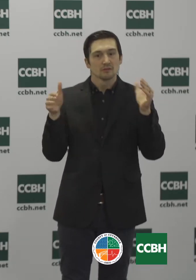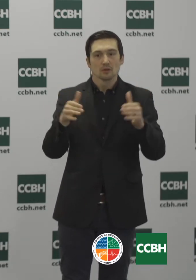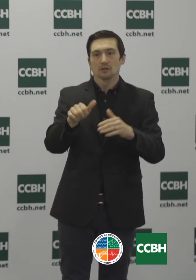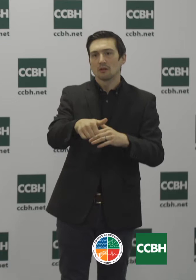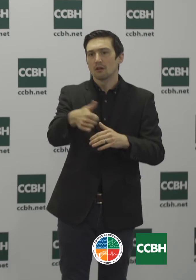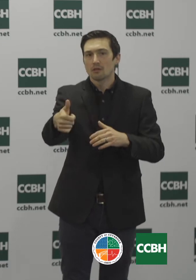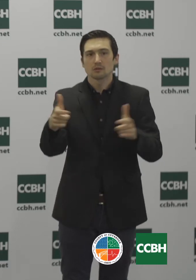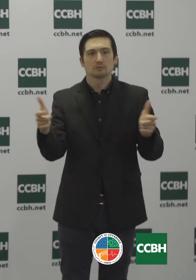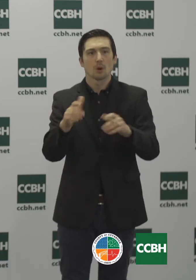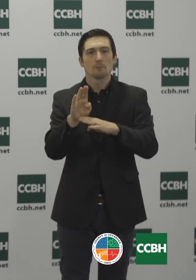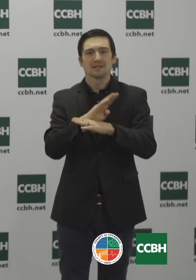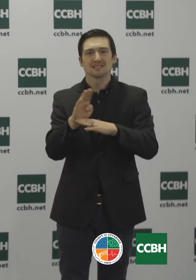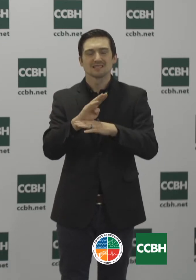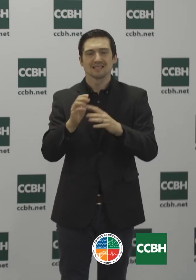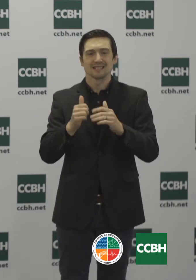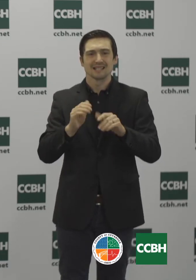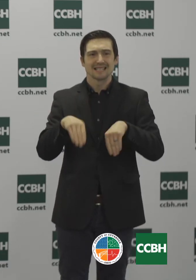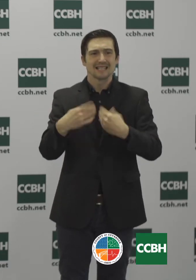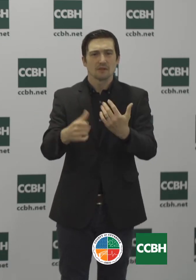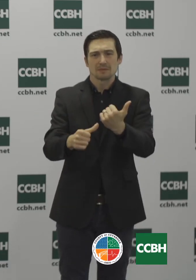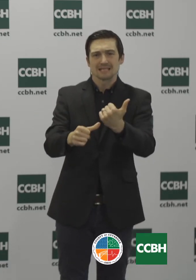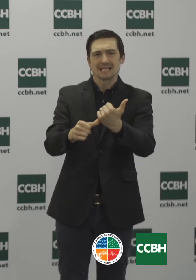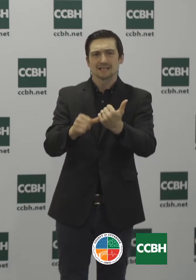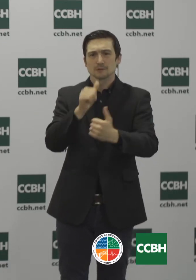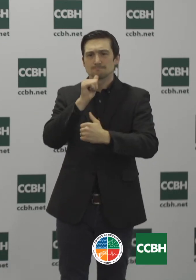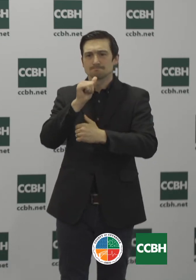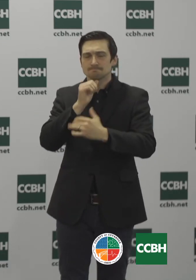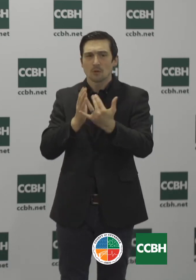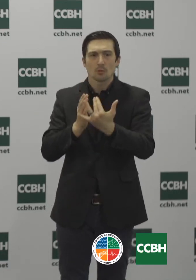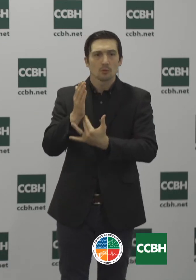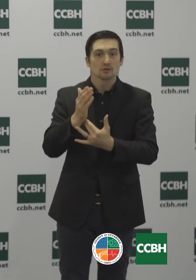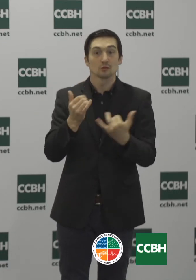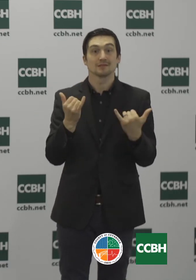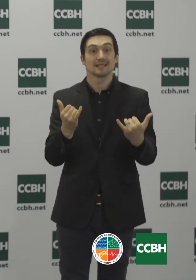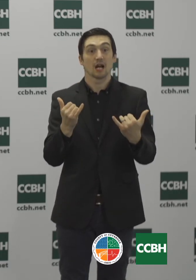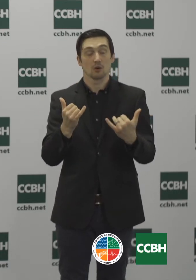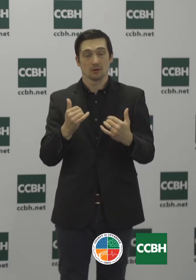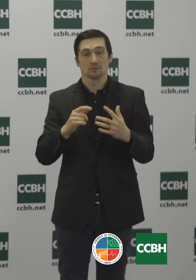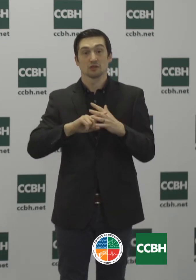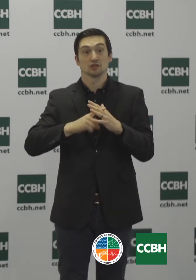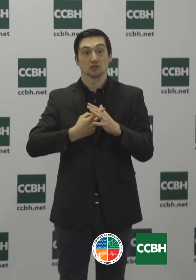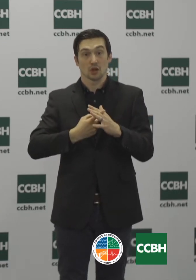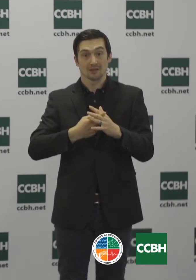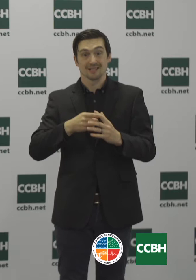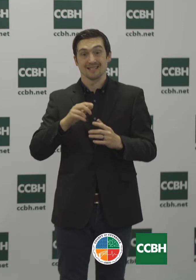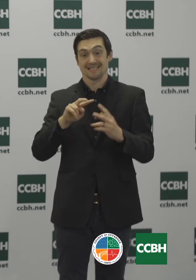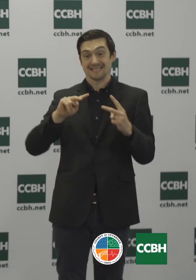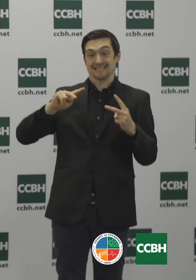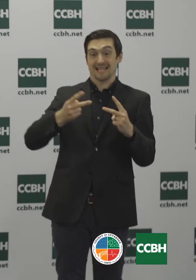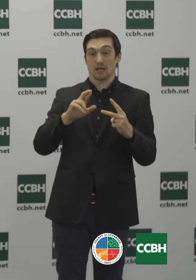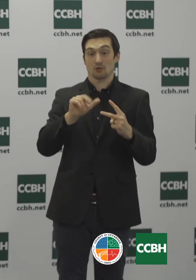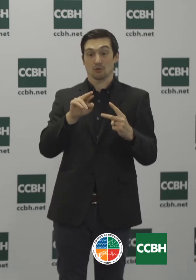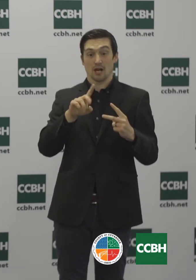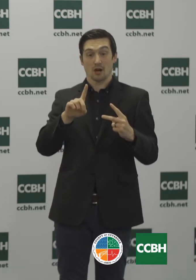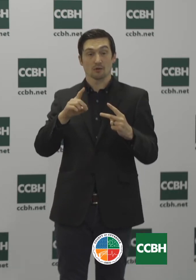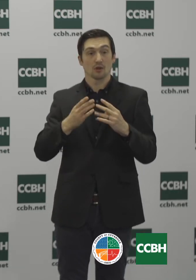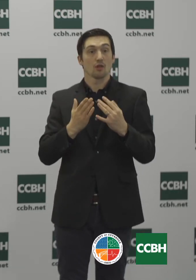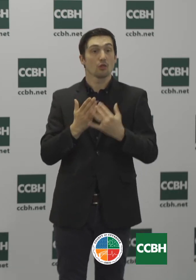through this. So today, I'm announcing a round 2 of the county's Small Business Stabilization